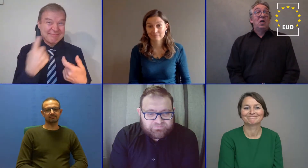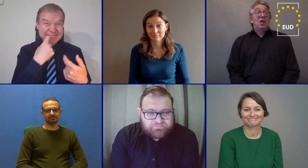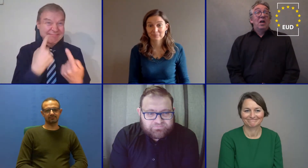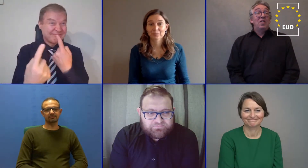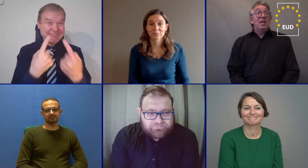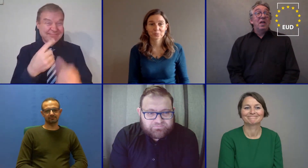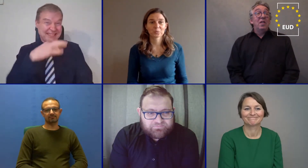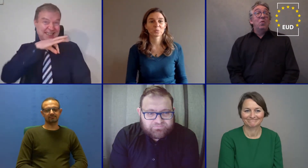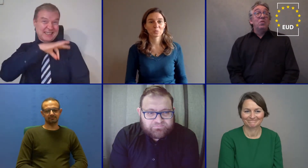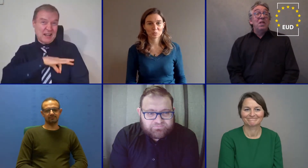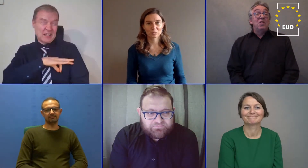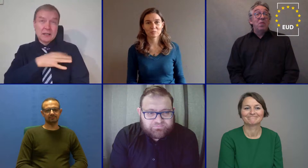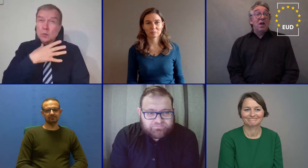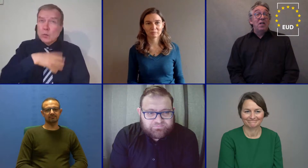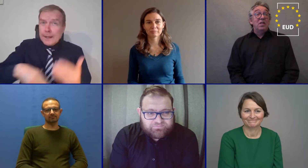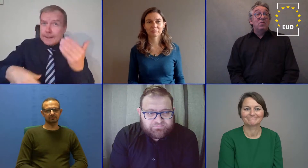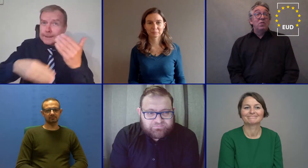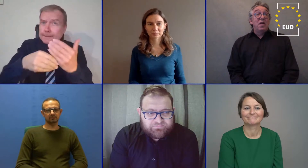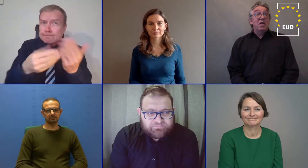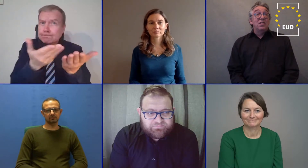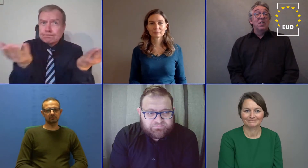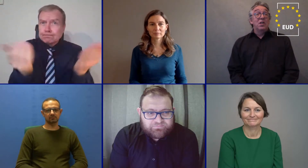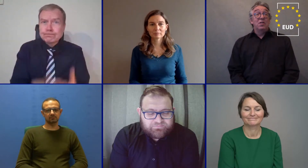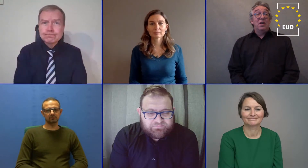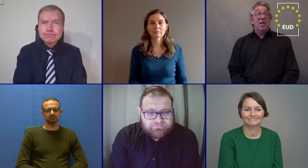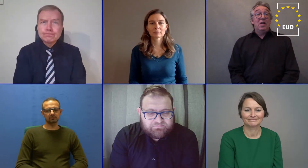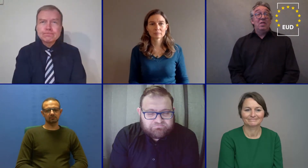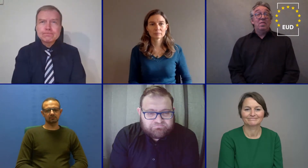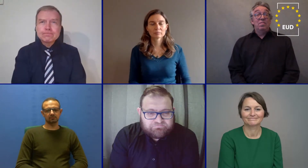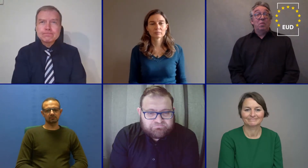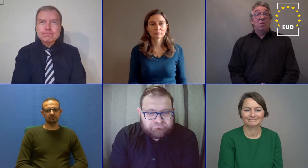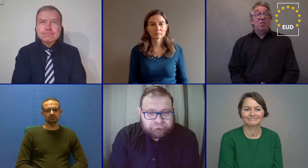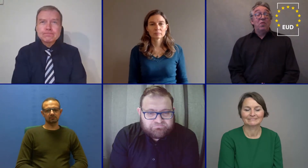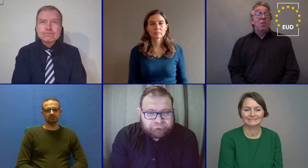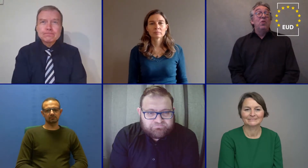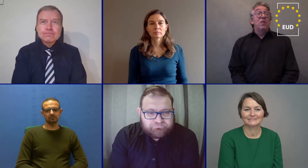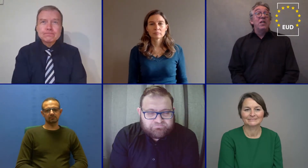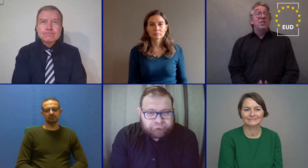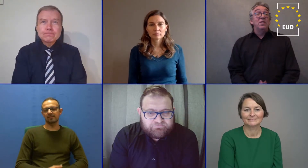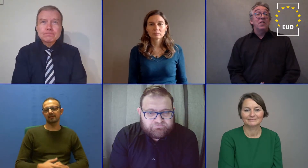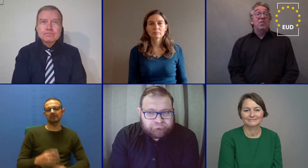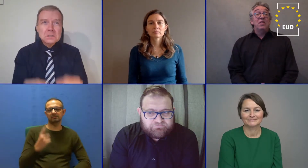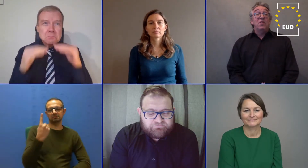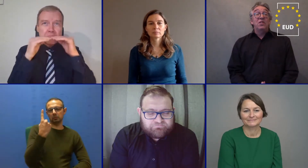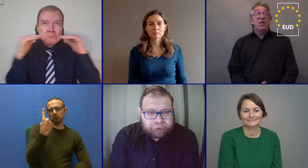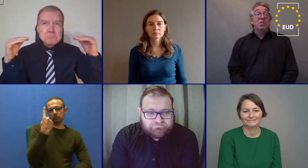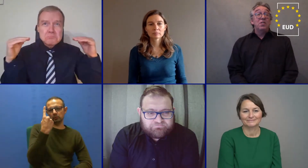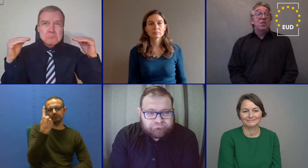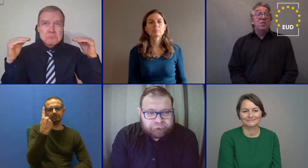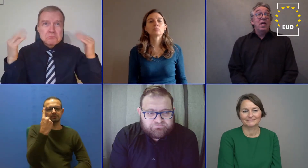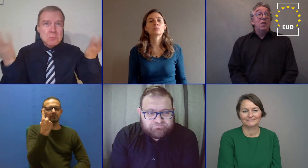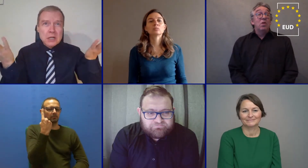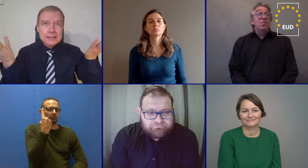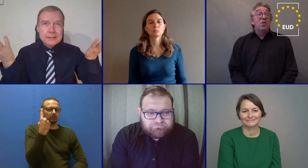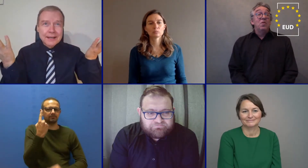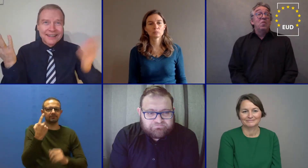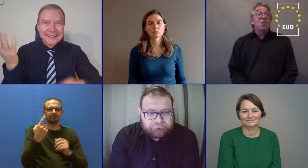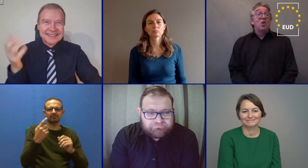I think it was mentioned by several speakers, the topic of remuneration, salaries for interpreters. Does any one of you want to